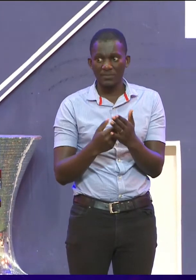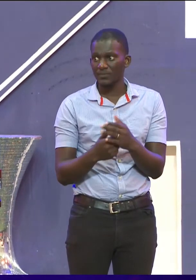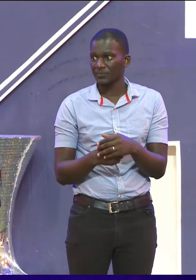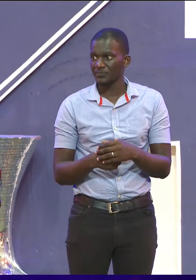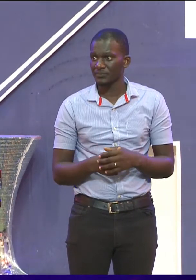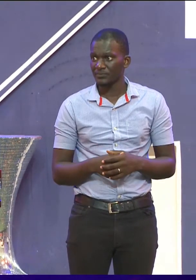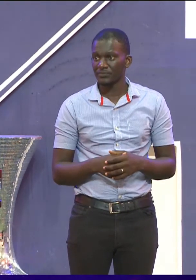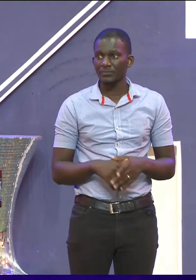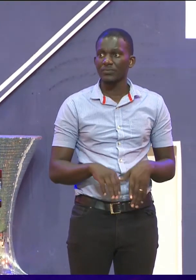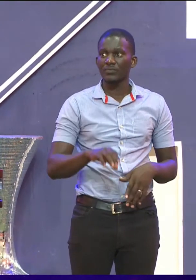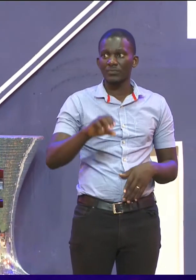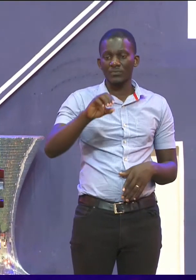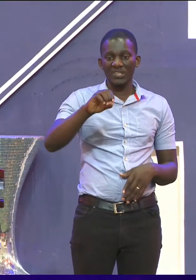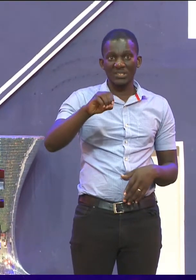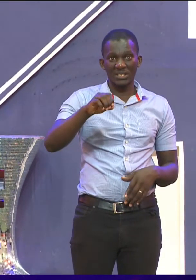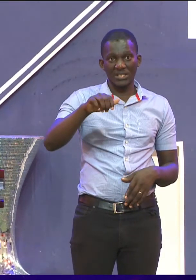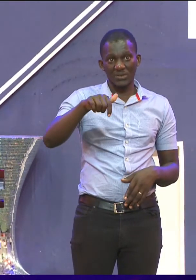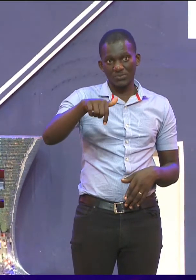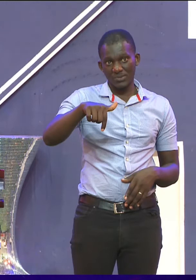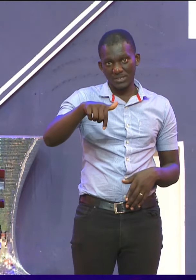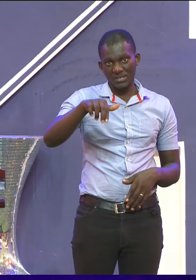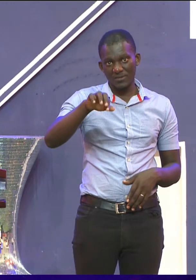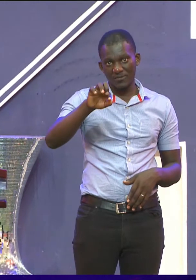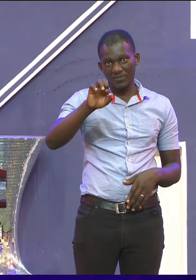money. Eri noti musanvu munana tano